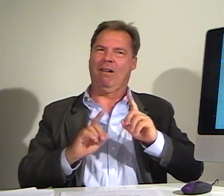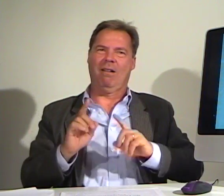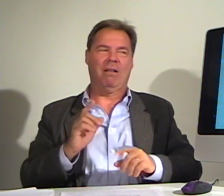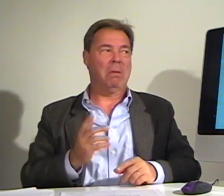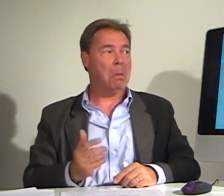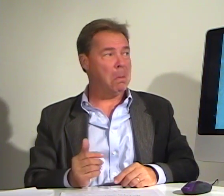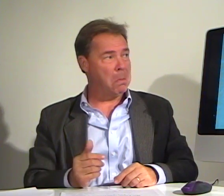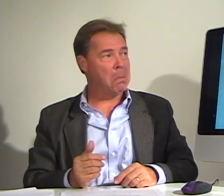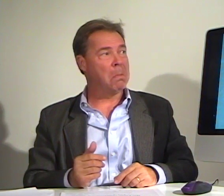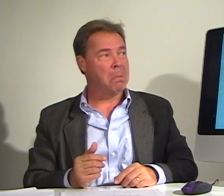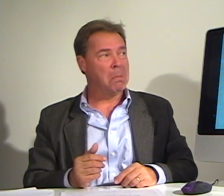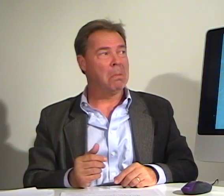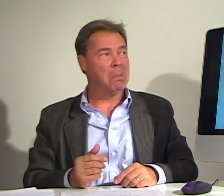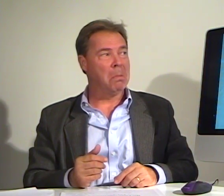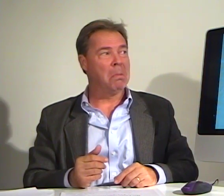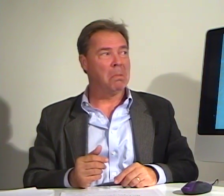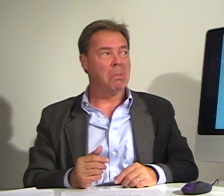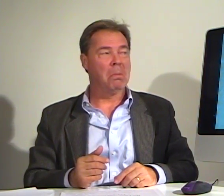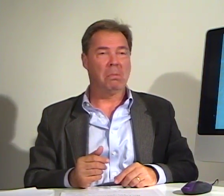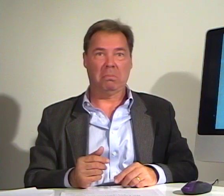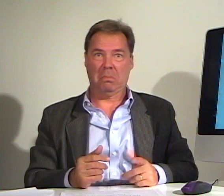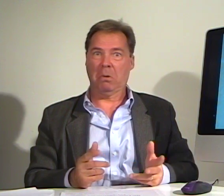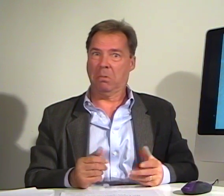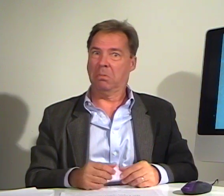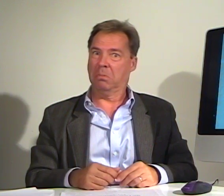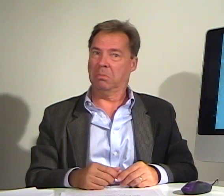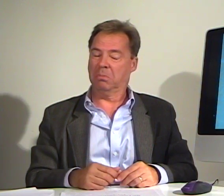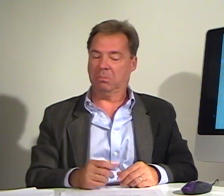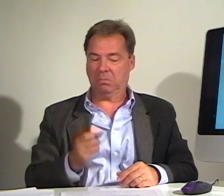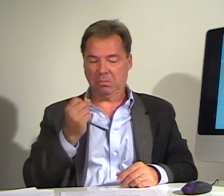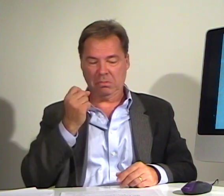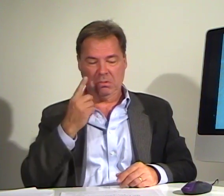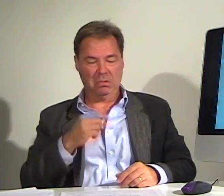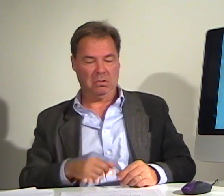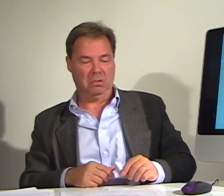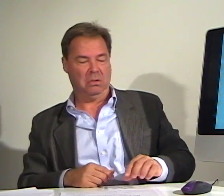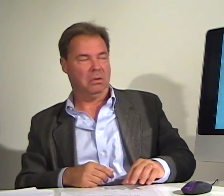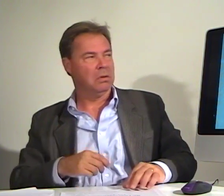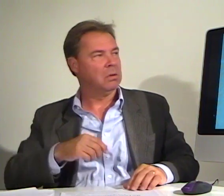to where everybody in New Zealand would know sign language. And that's very exciting.